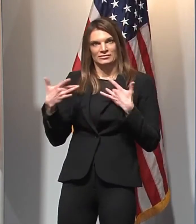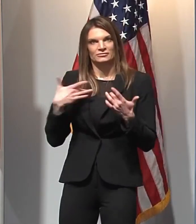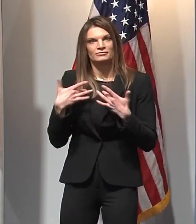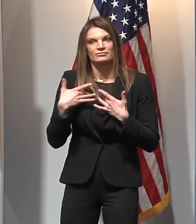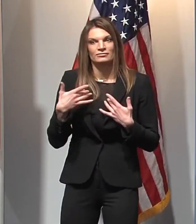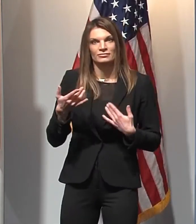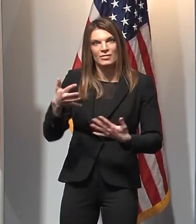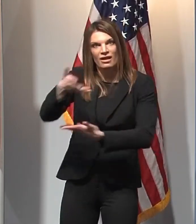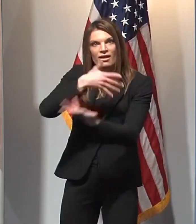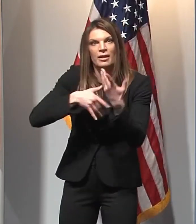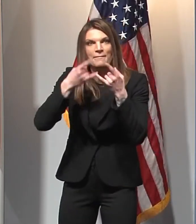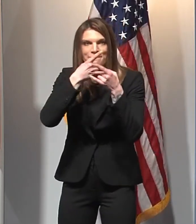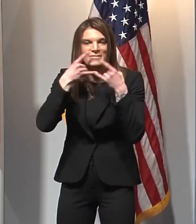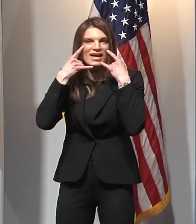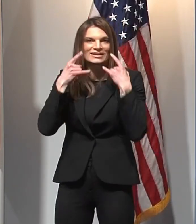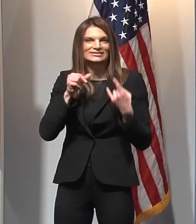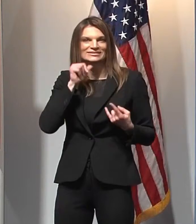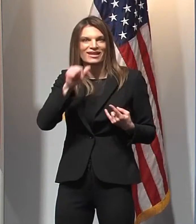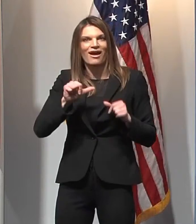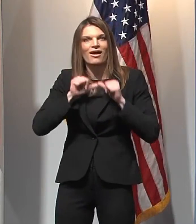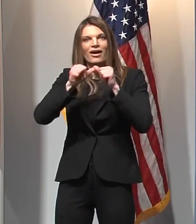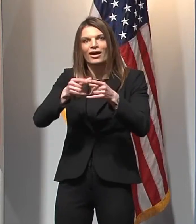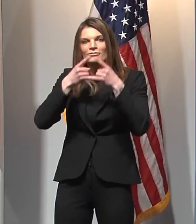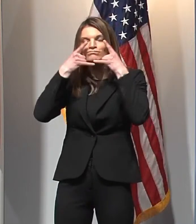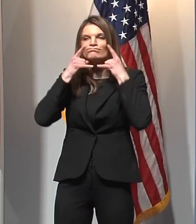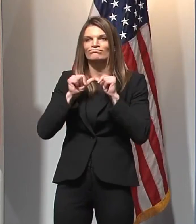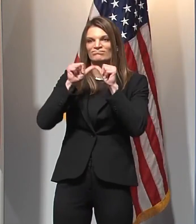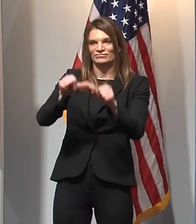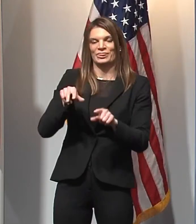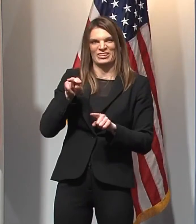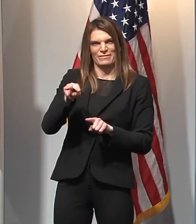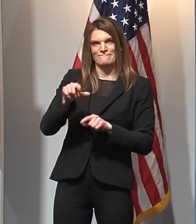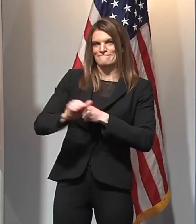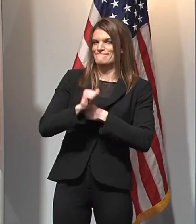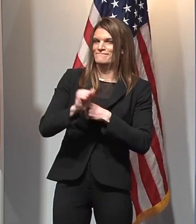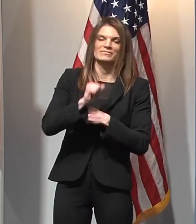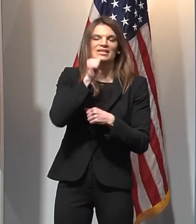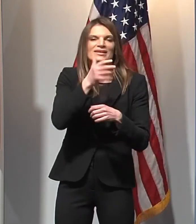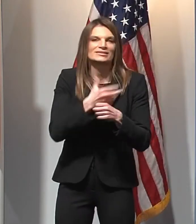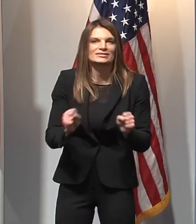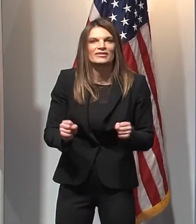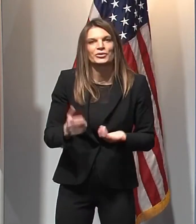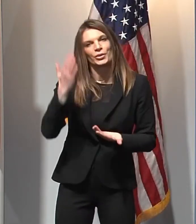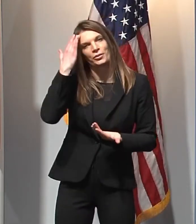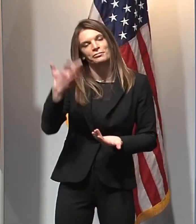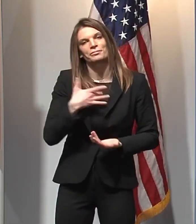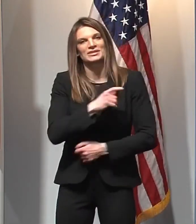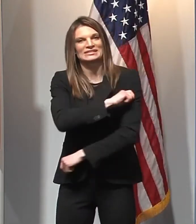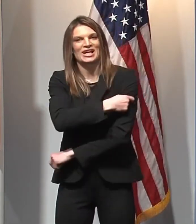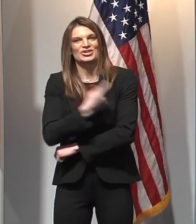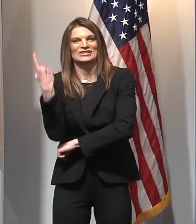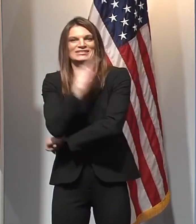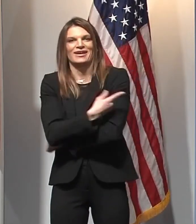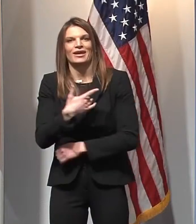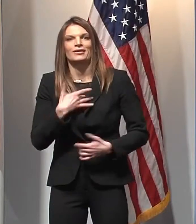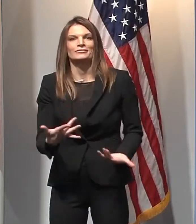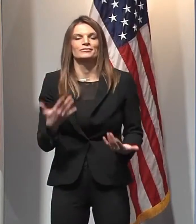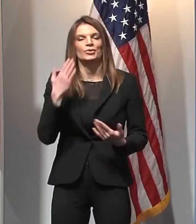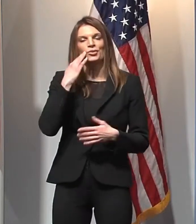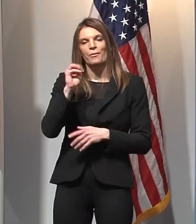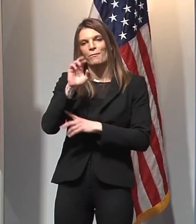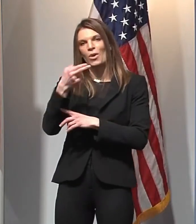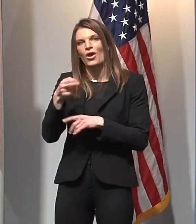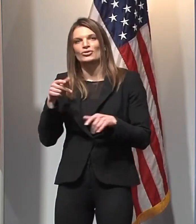are not worn throughout the whole gathering. This is what happens around St. Patrick's Day. It's what happens during March